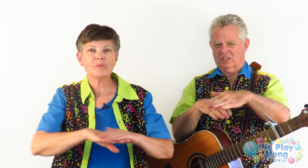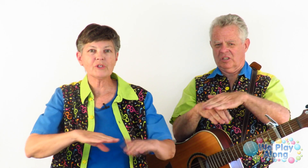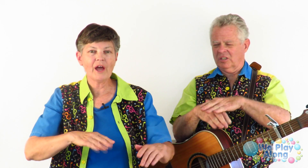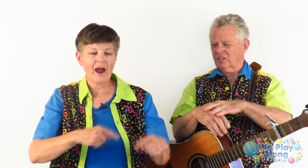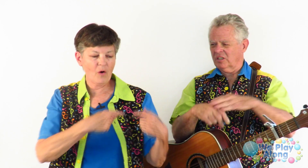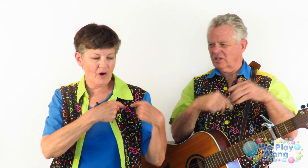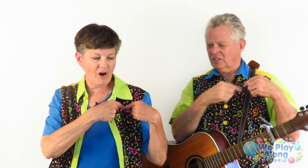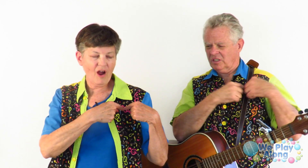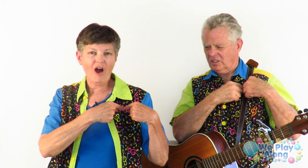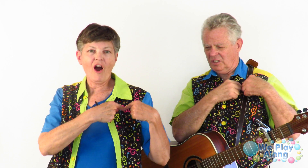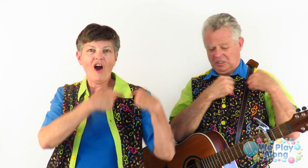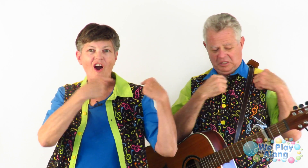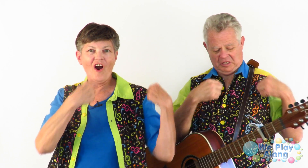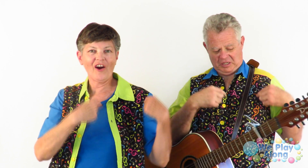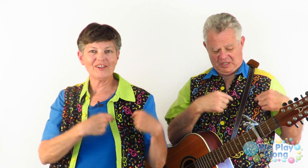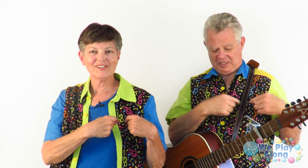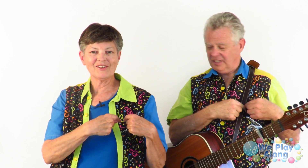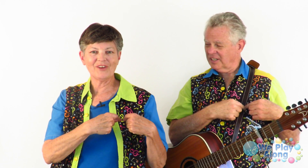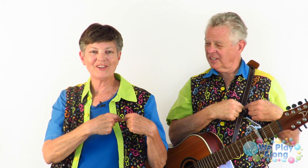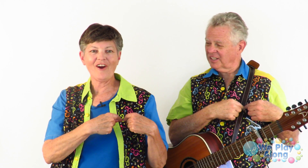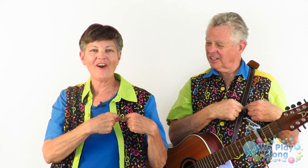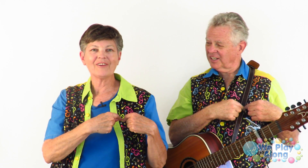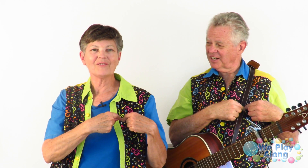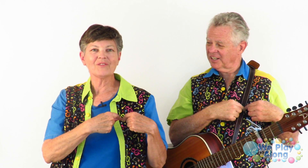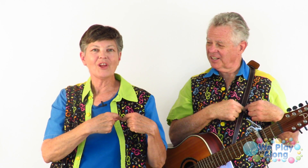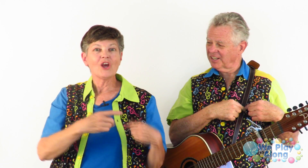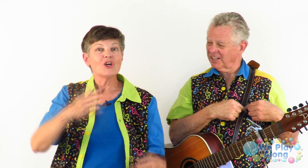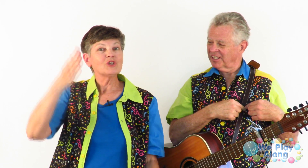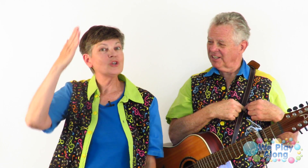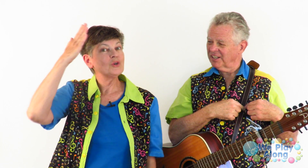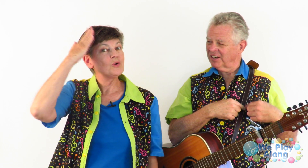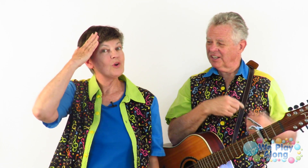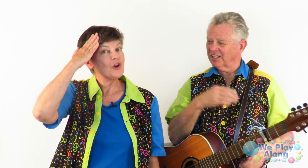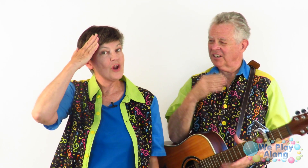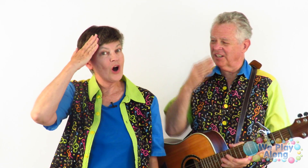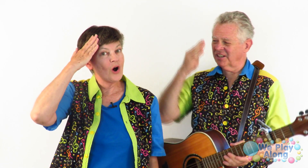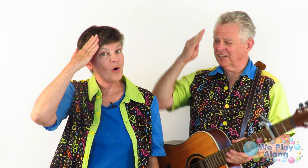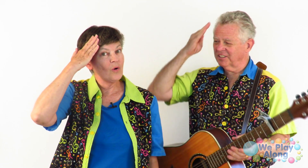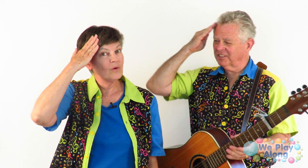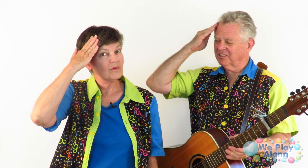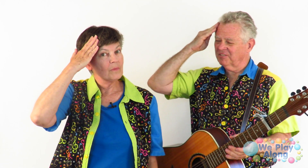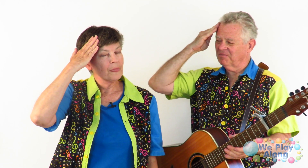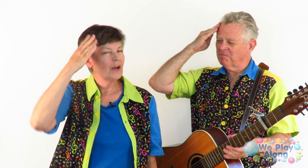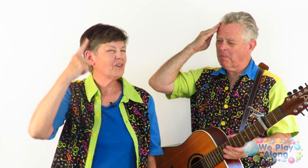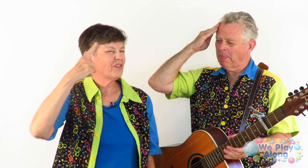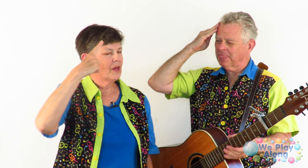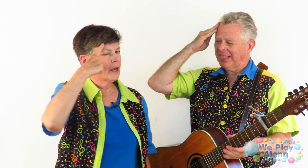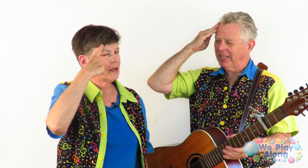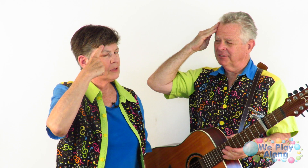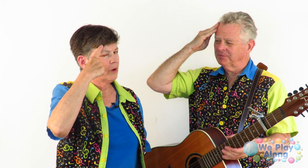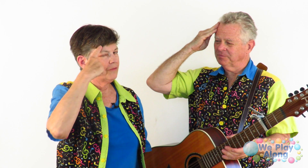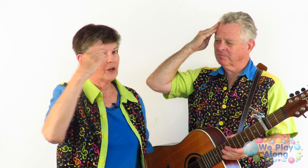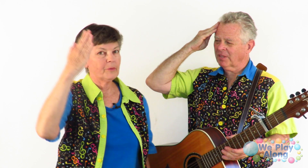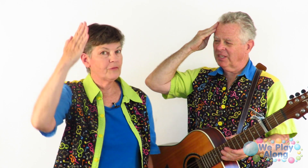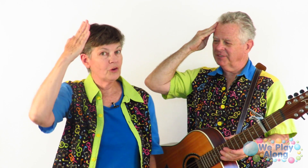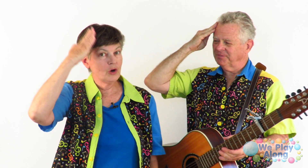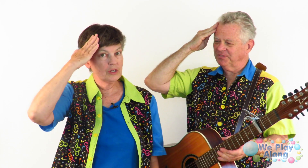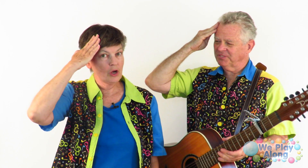Warms our hearts. Trace a heart. To know. Now if you think it's one finger, but if you know it's